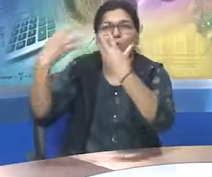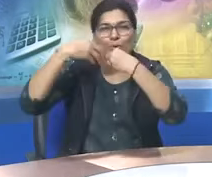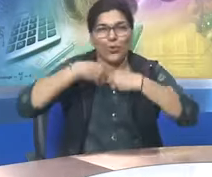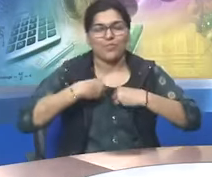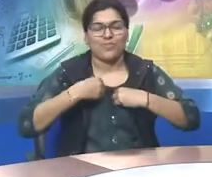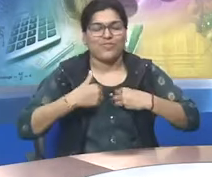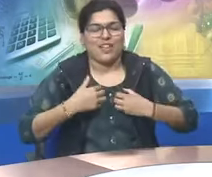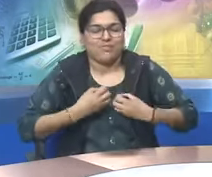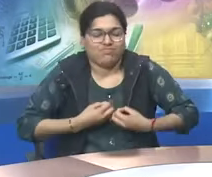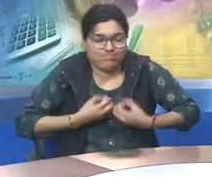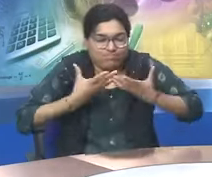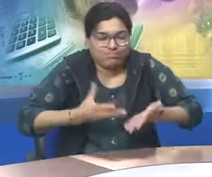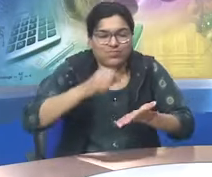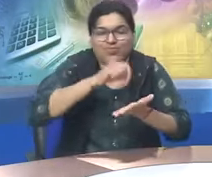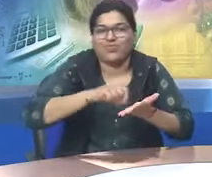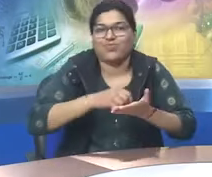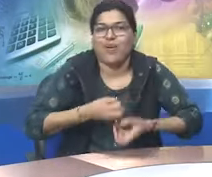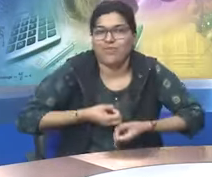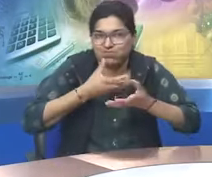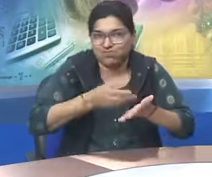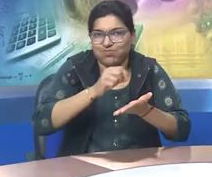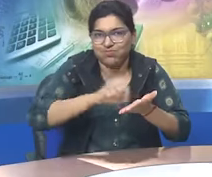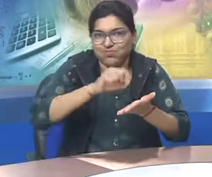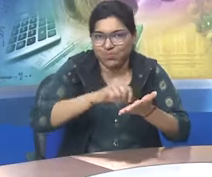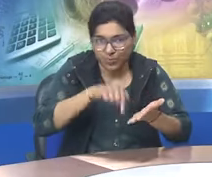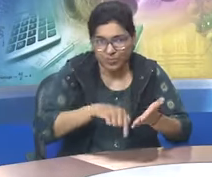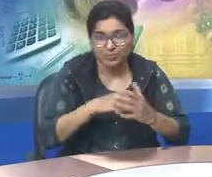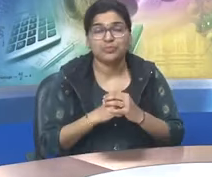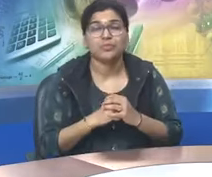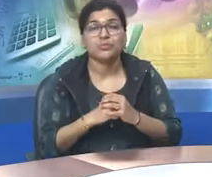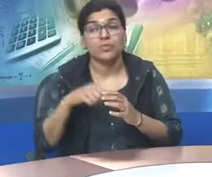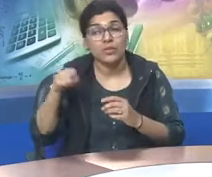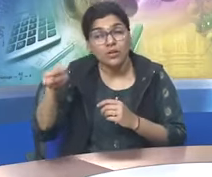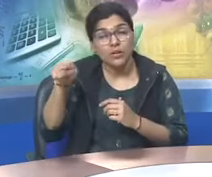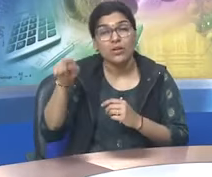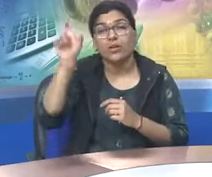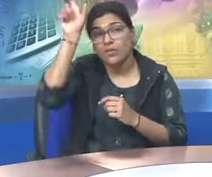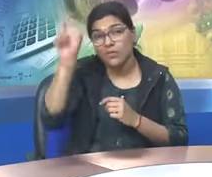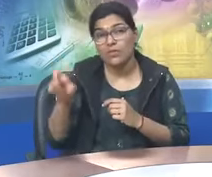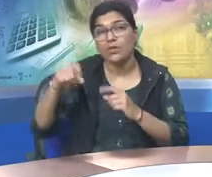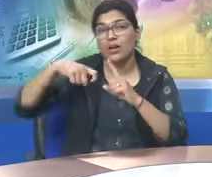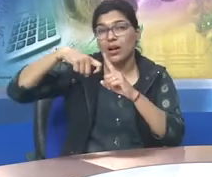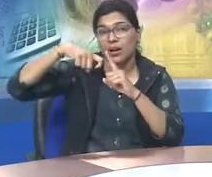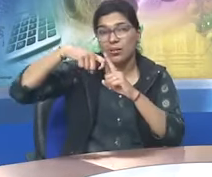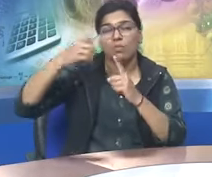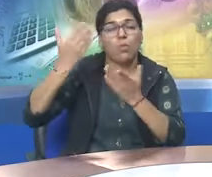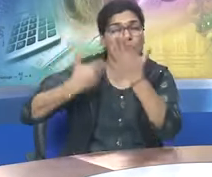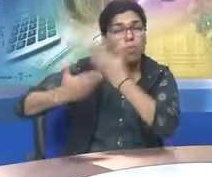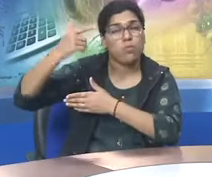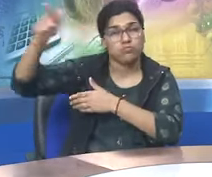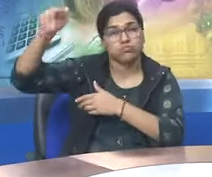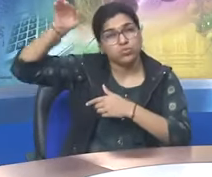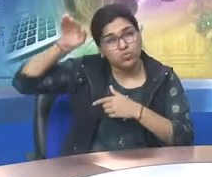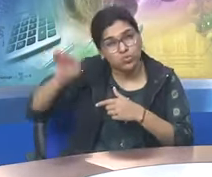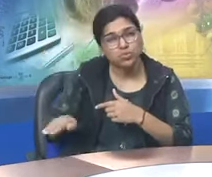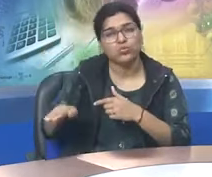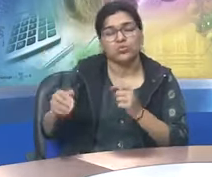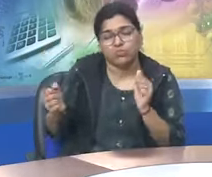because she used to spend her childhood time with her grandmother.